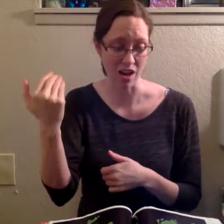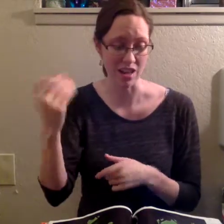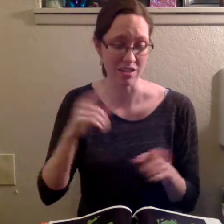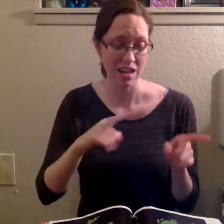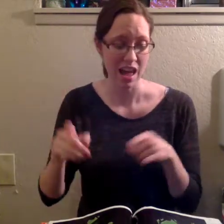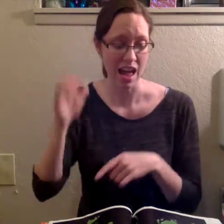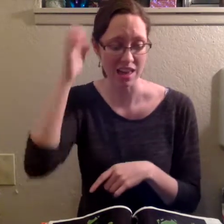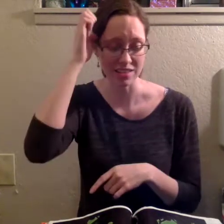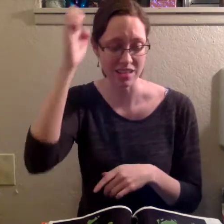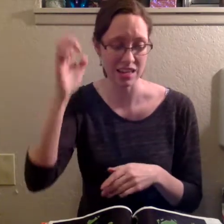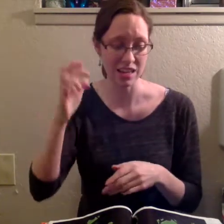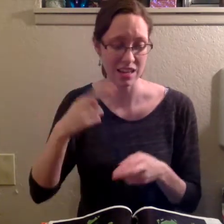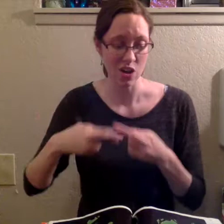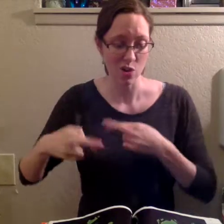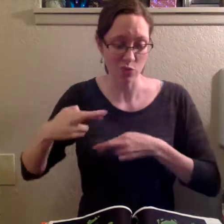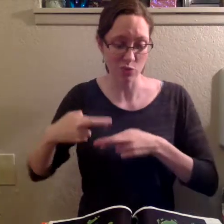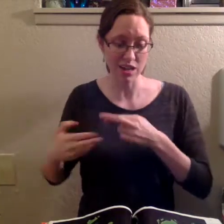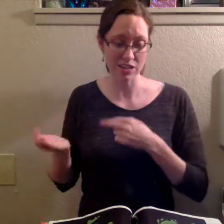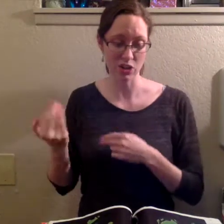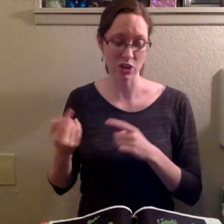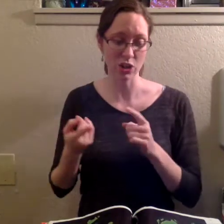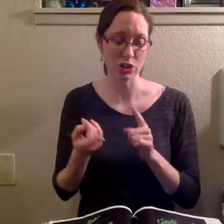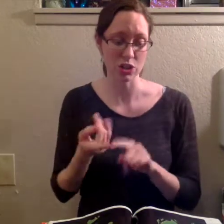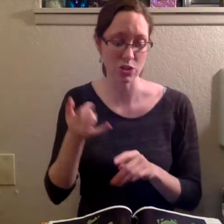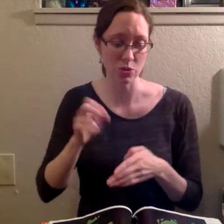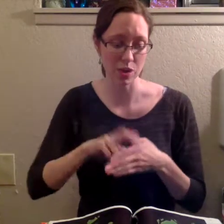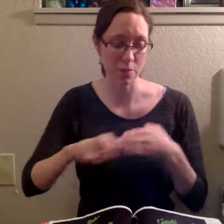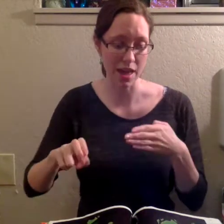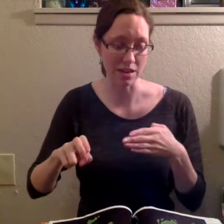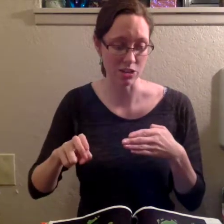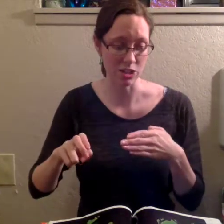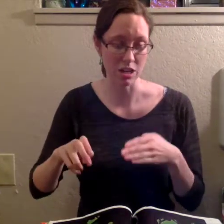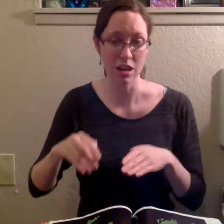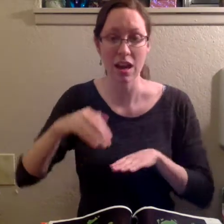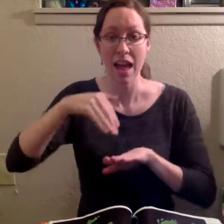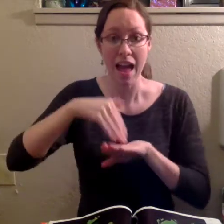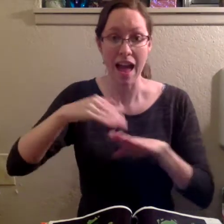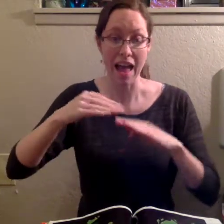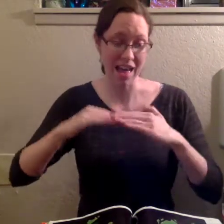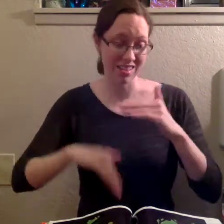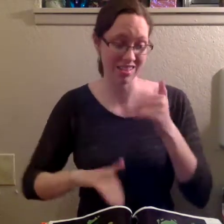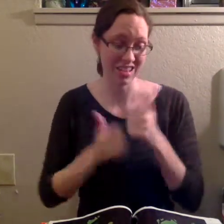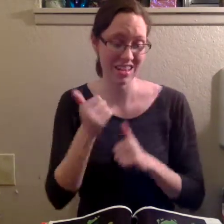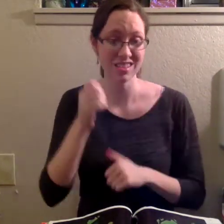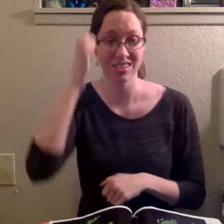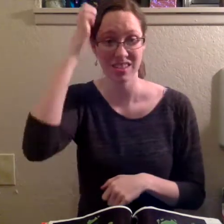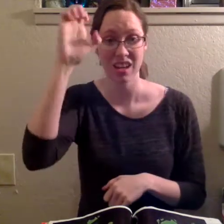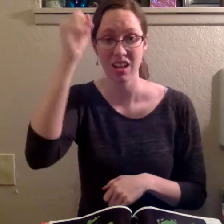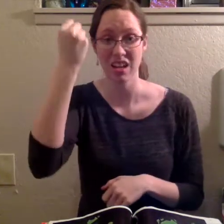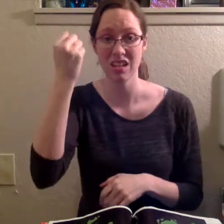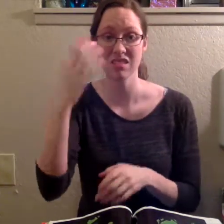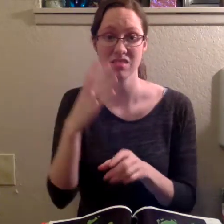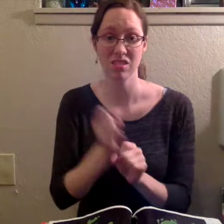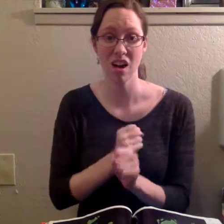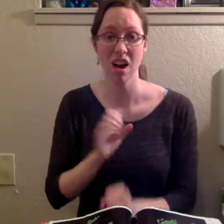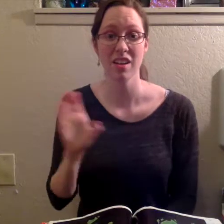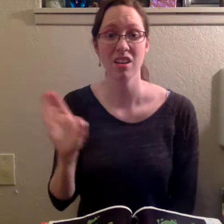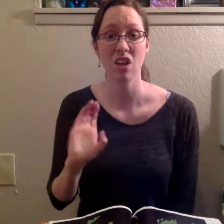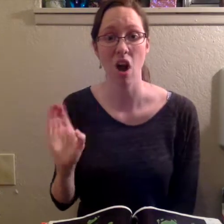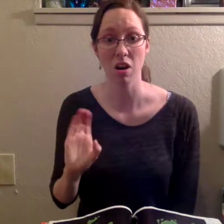thought as he returned to the bench. At least he's got